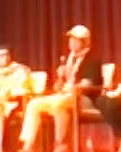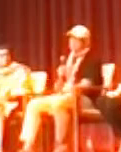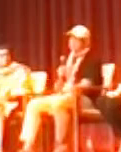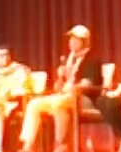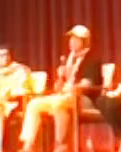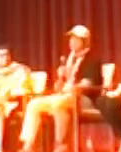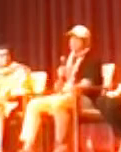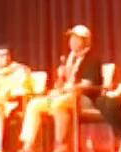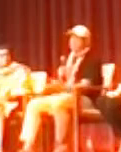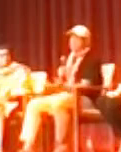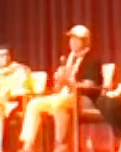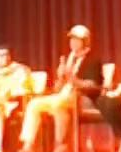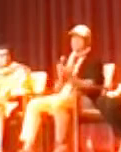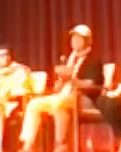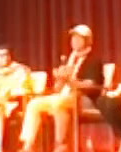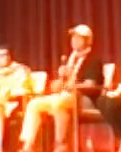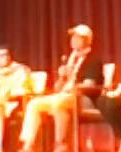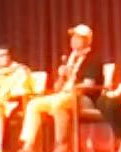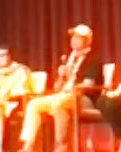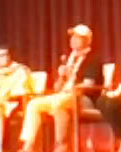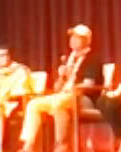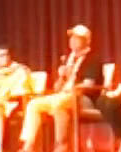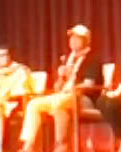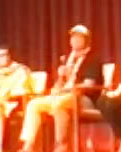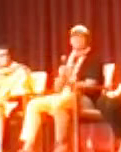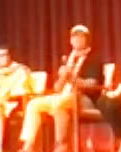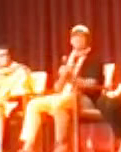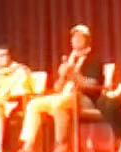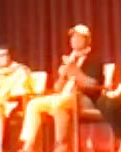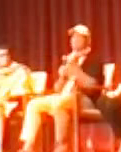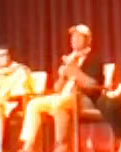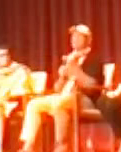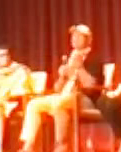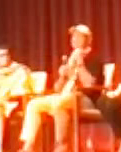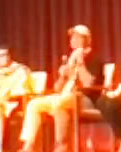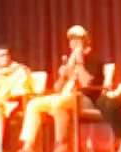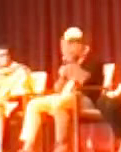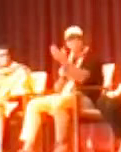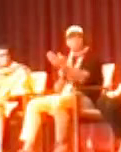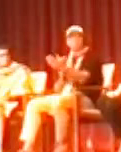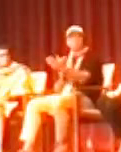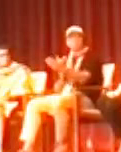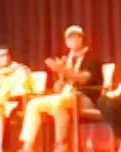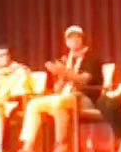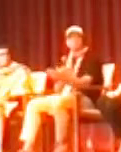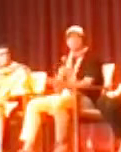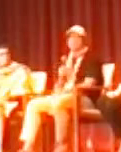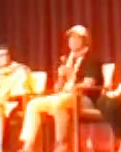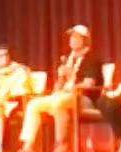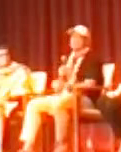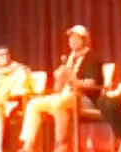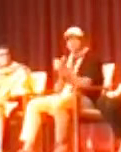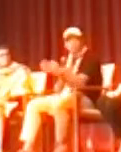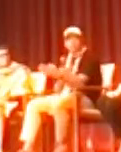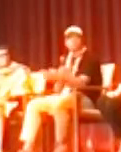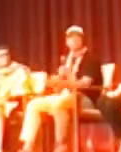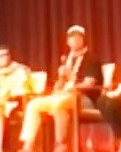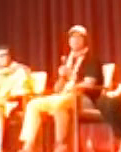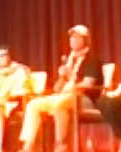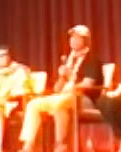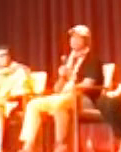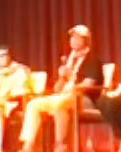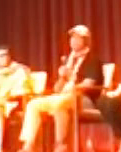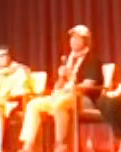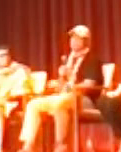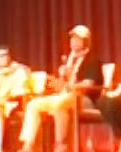That, yeah, I, now, as I said, our artists are thinking about massive spaces. And it's normal to